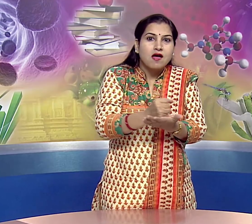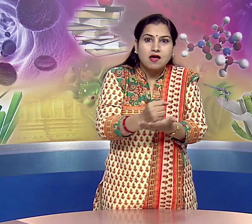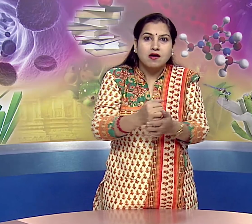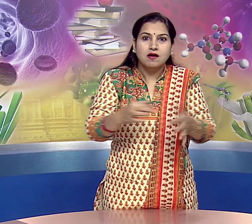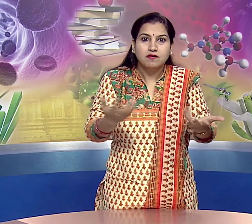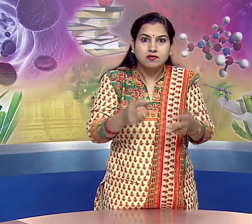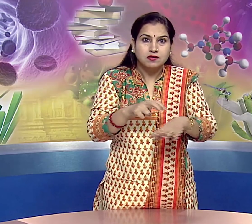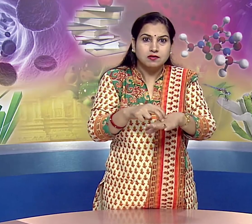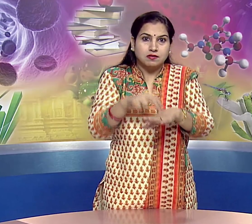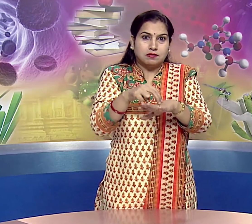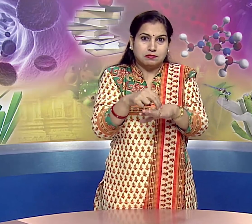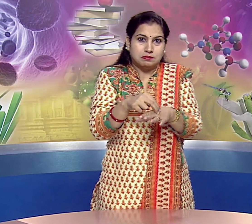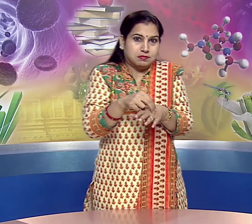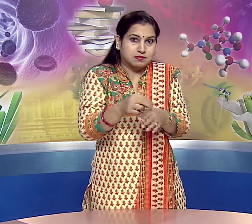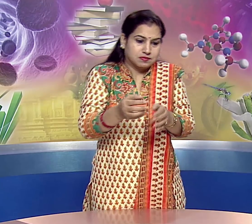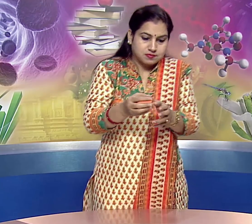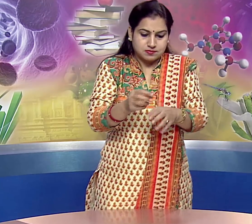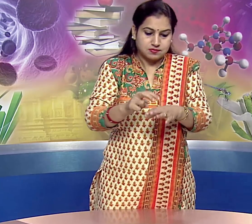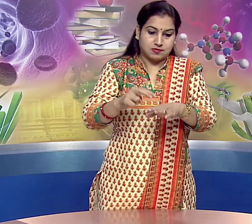up on the attic.